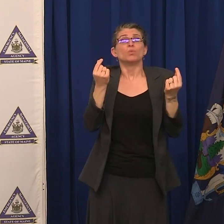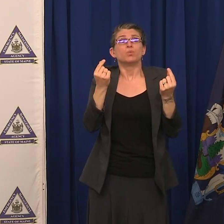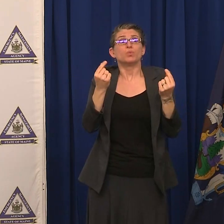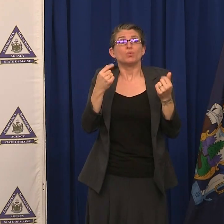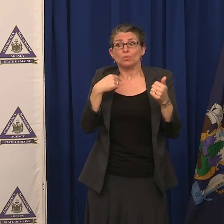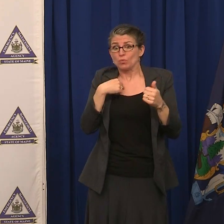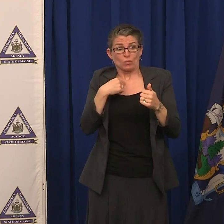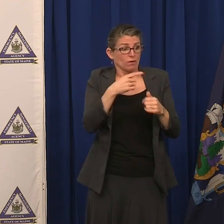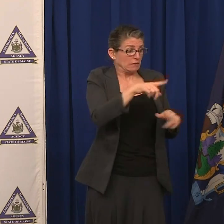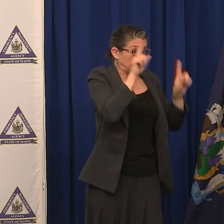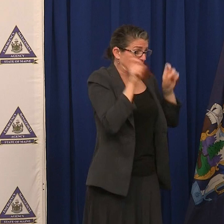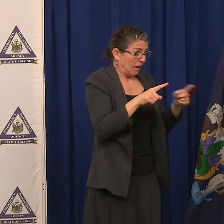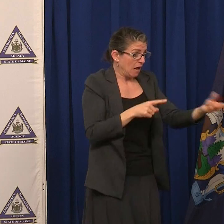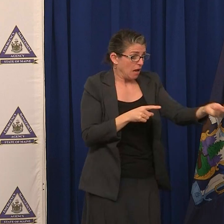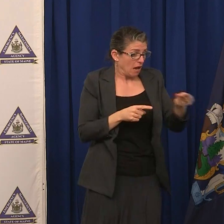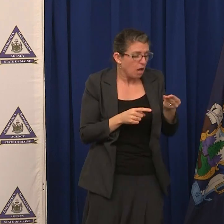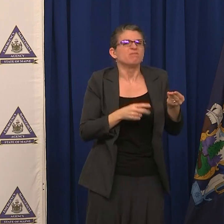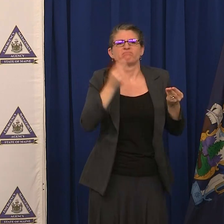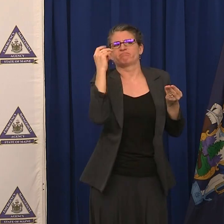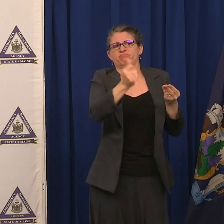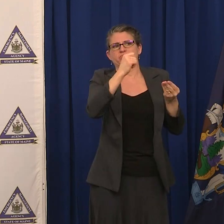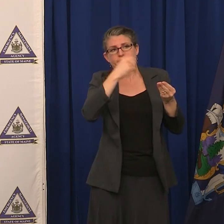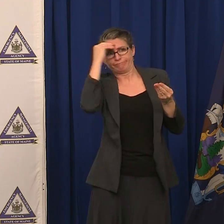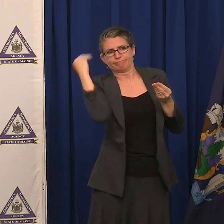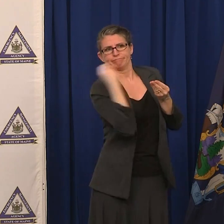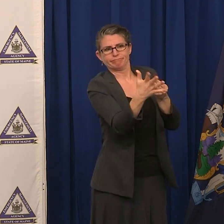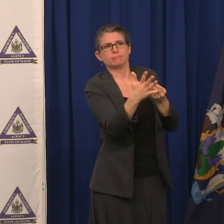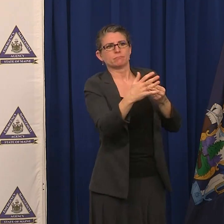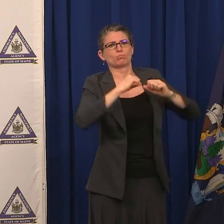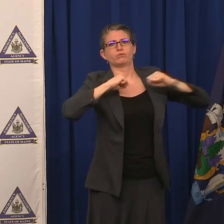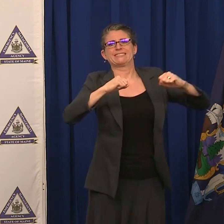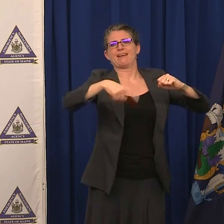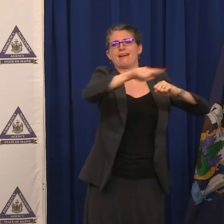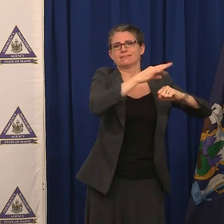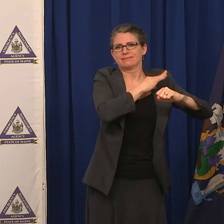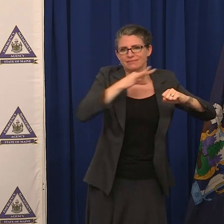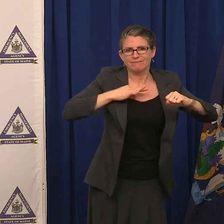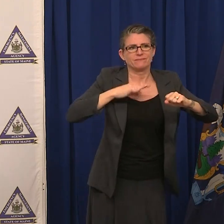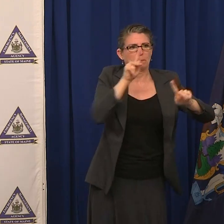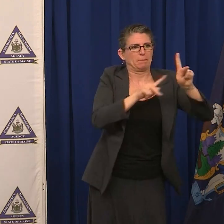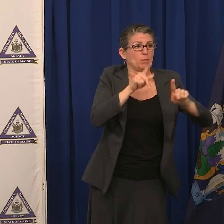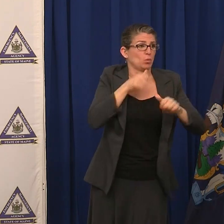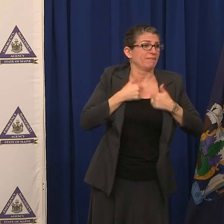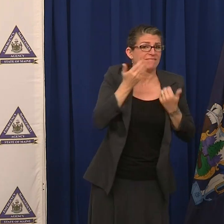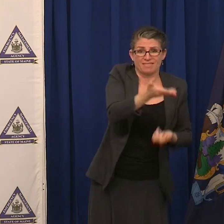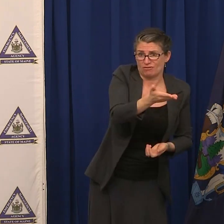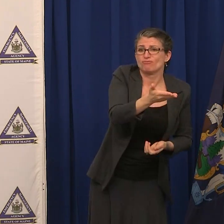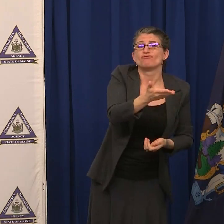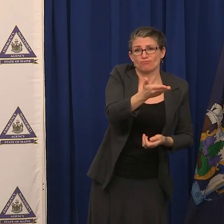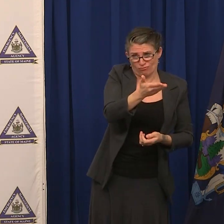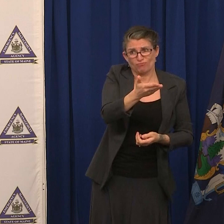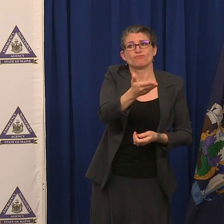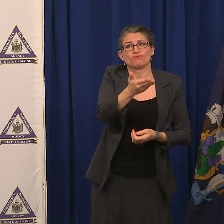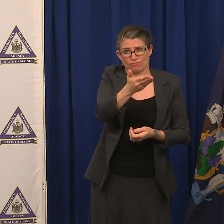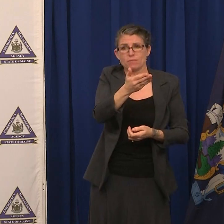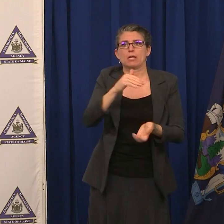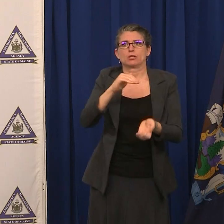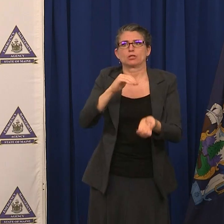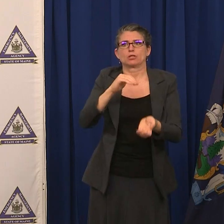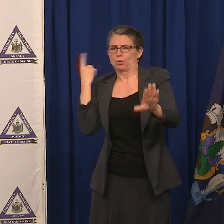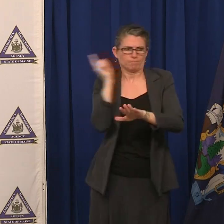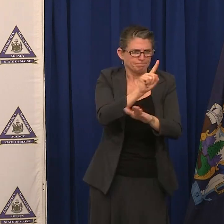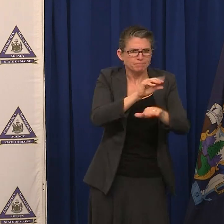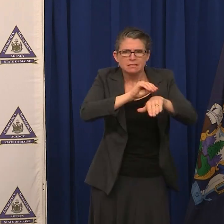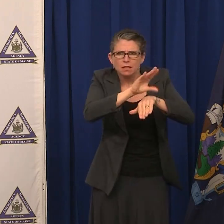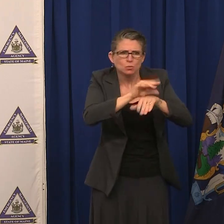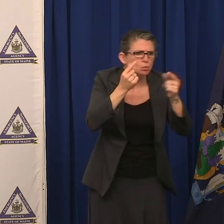investigation by one of our field epidemiologists will be proceeding very quickly. The second thing we do is to ask